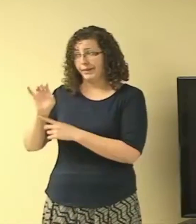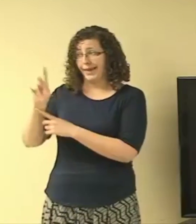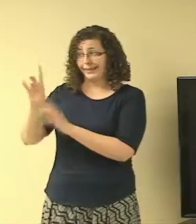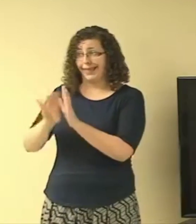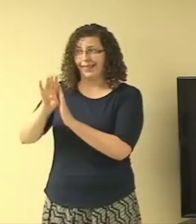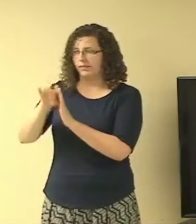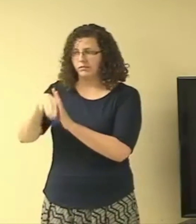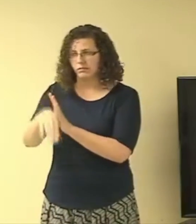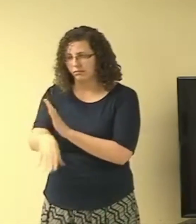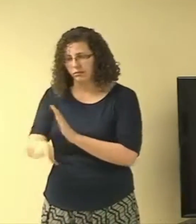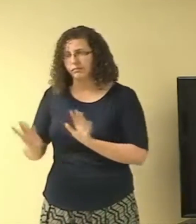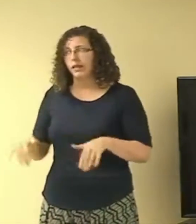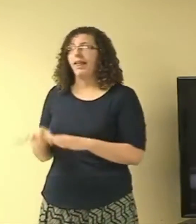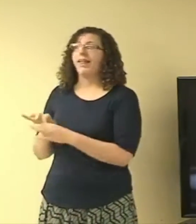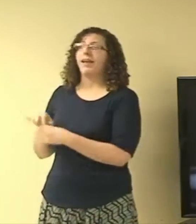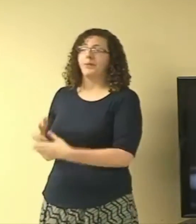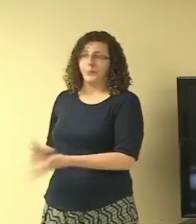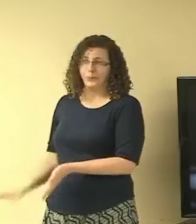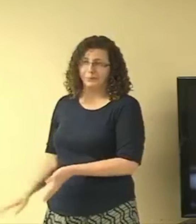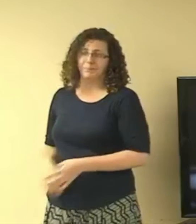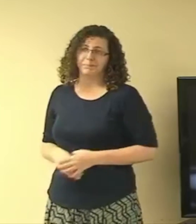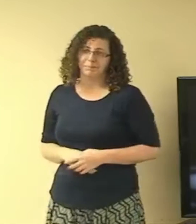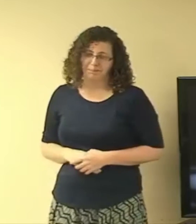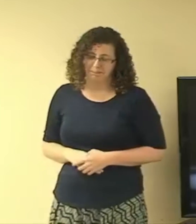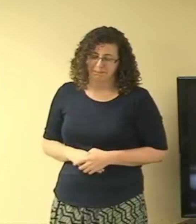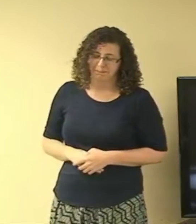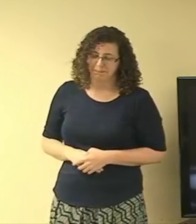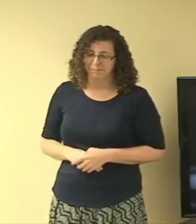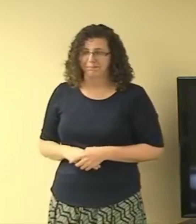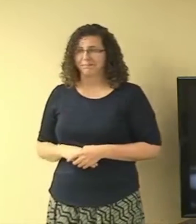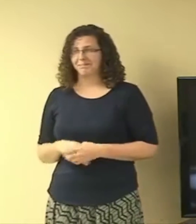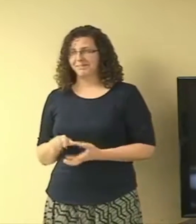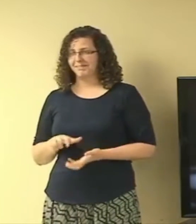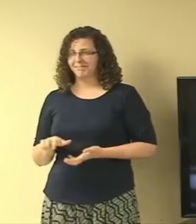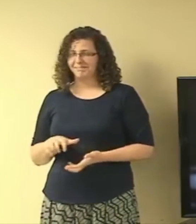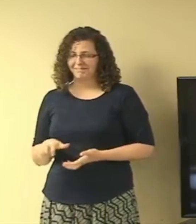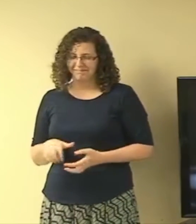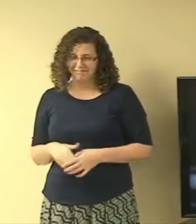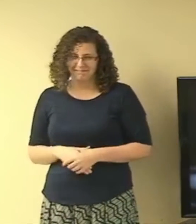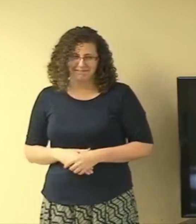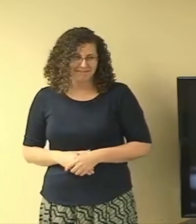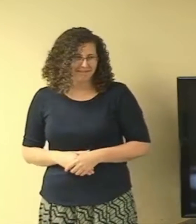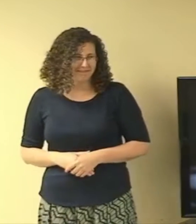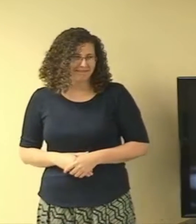these days. We'll let him, you know, be the banker. Okay, now.